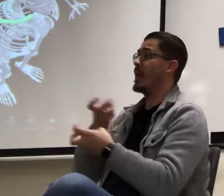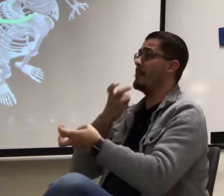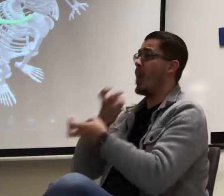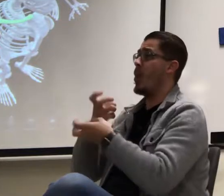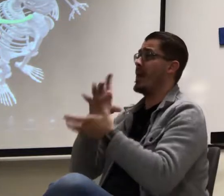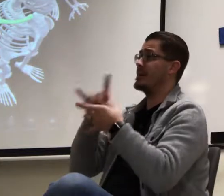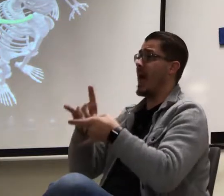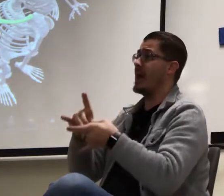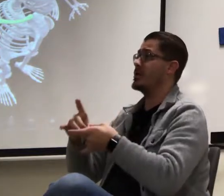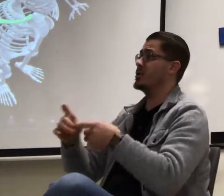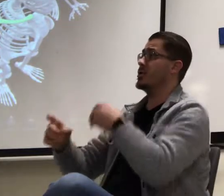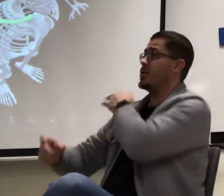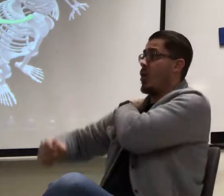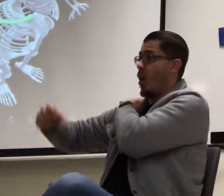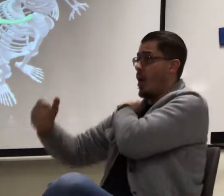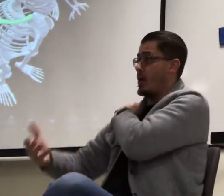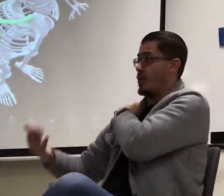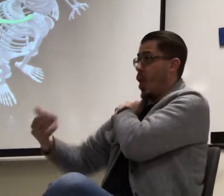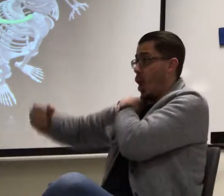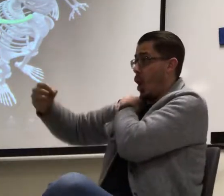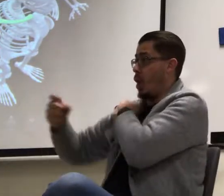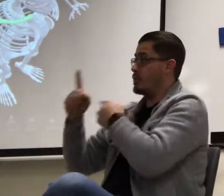does it.